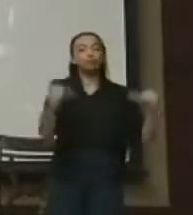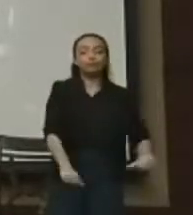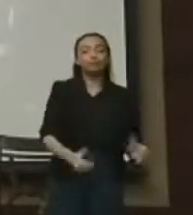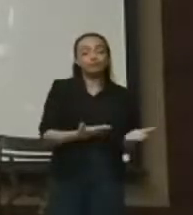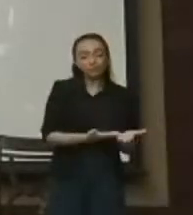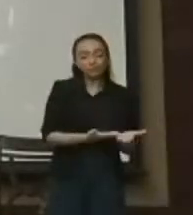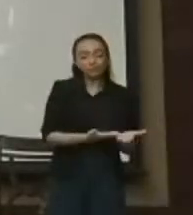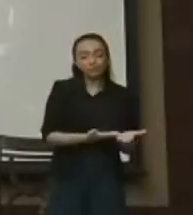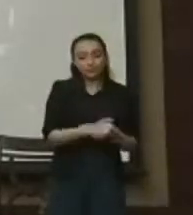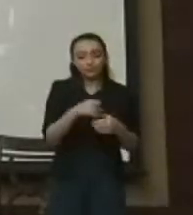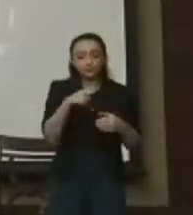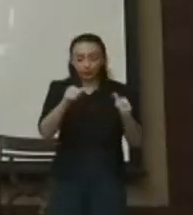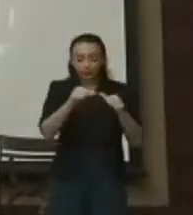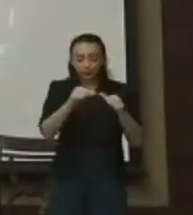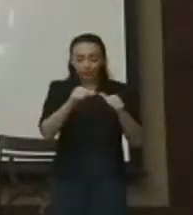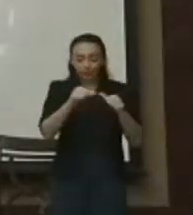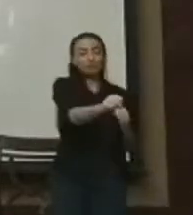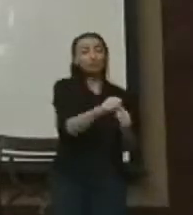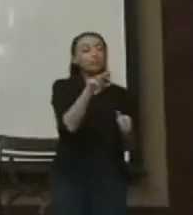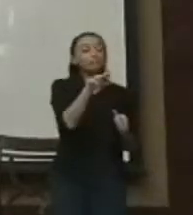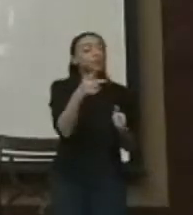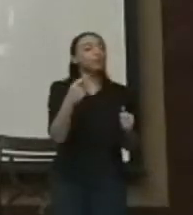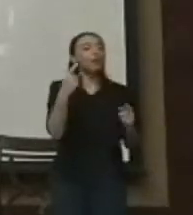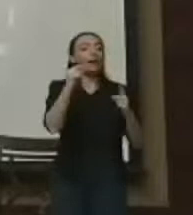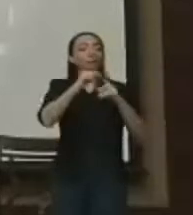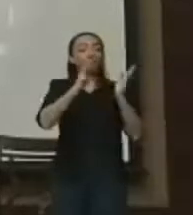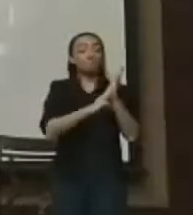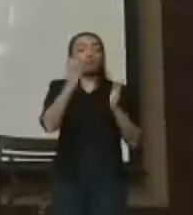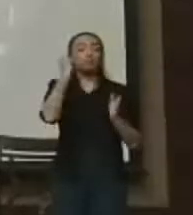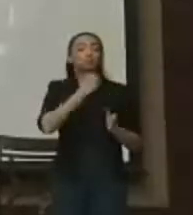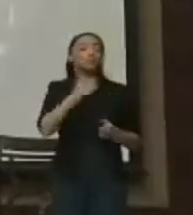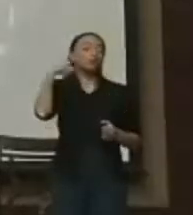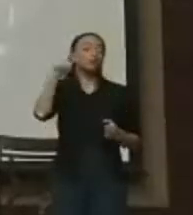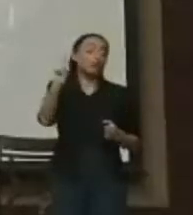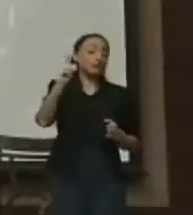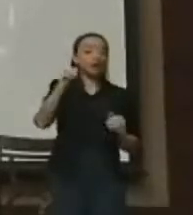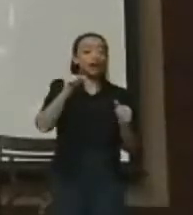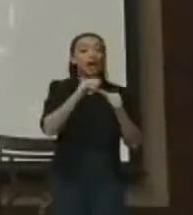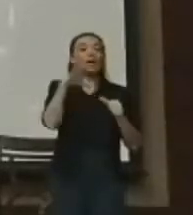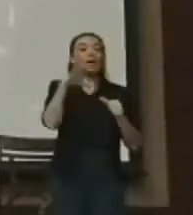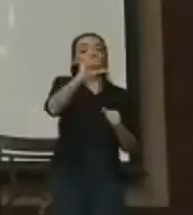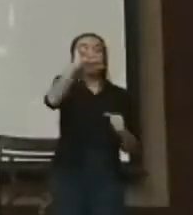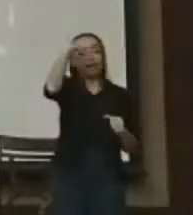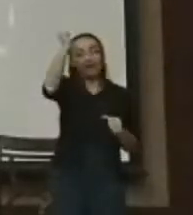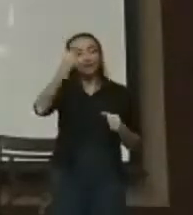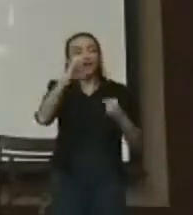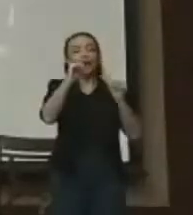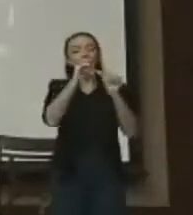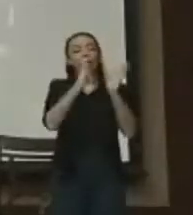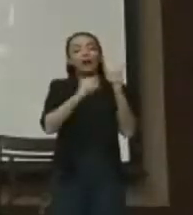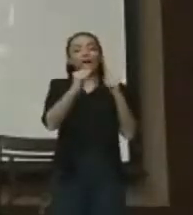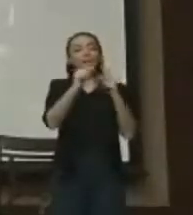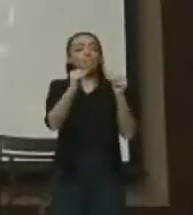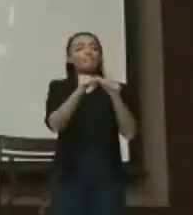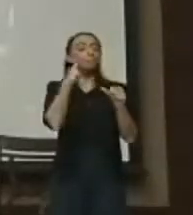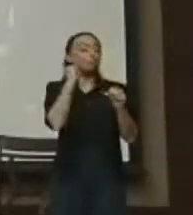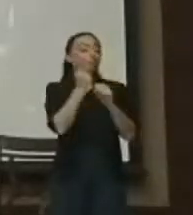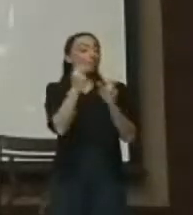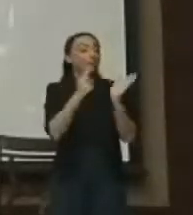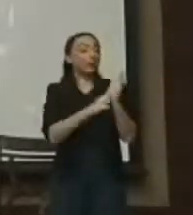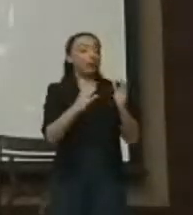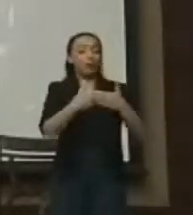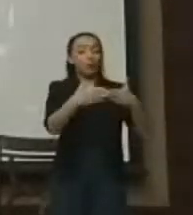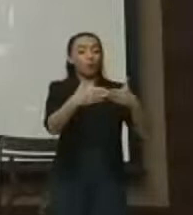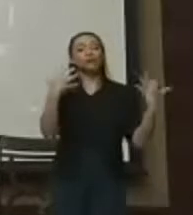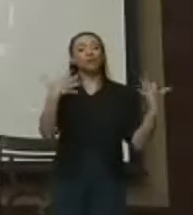accessibility, the Honorable Prime Minister had launched the Accessible India campaign, where many of our cities had to